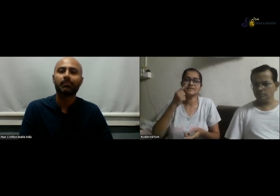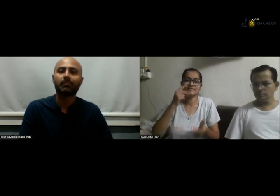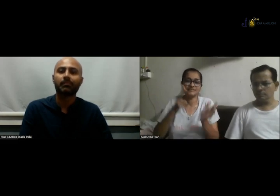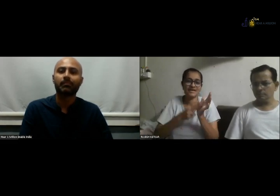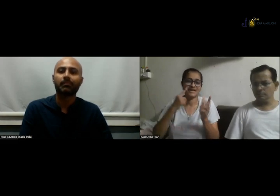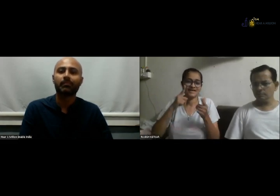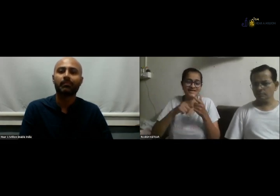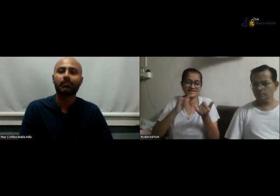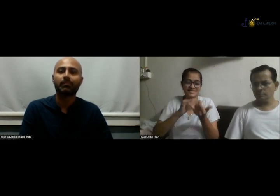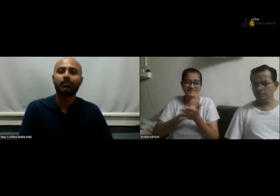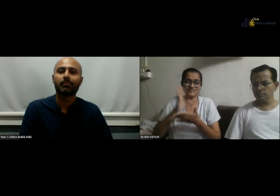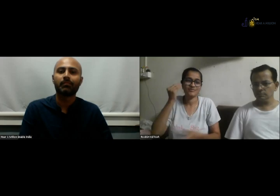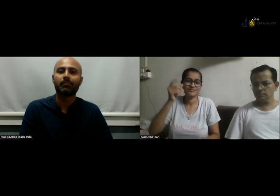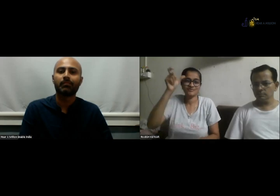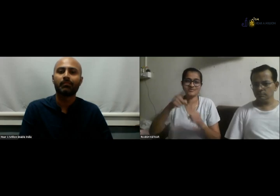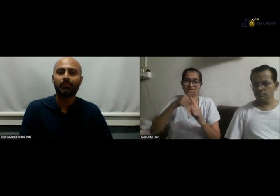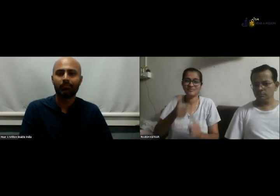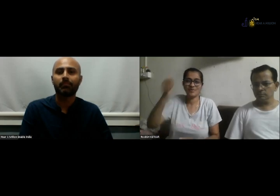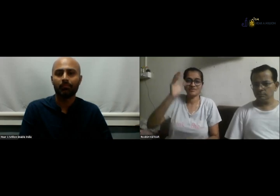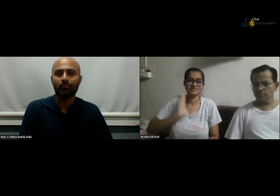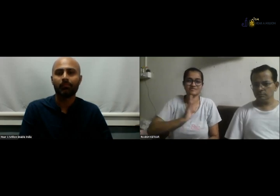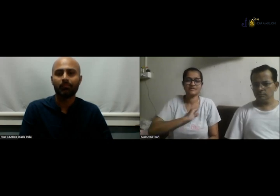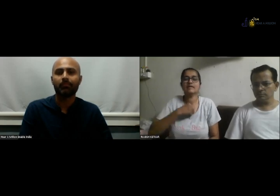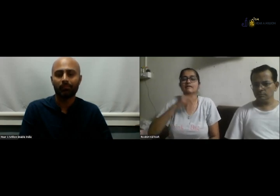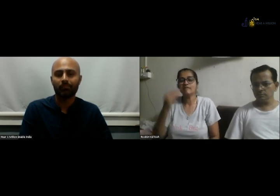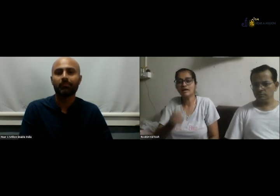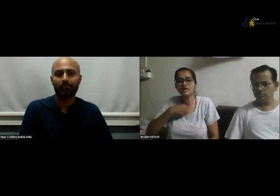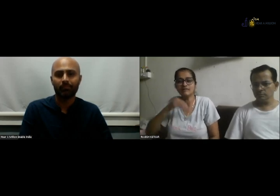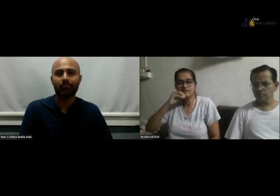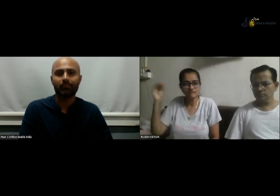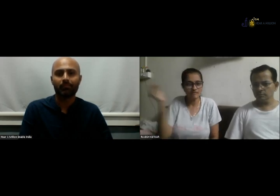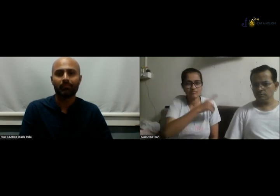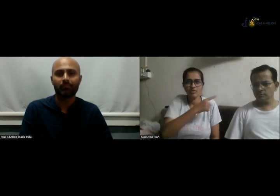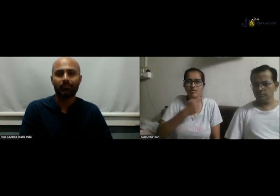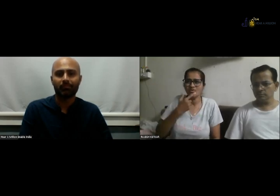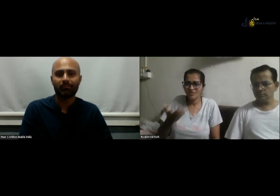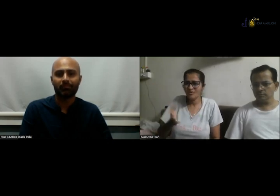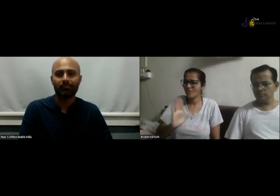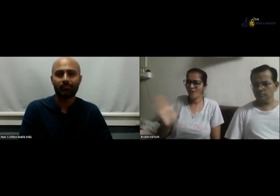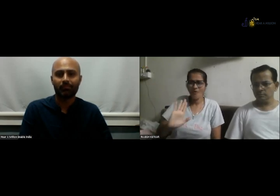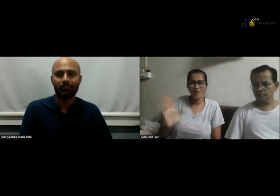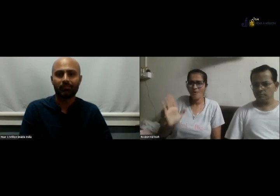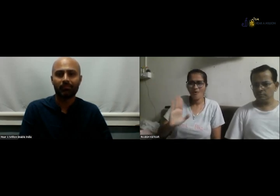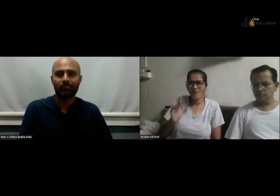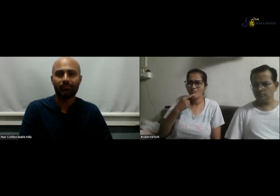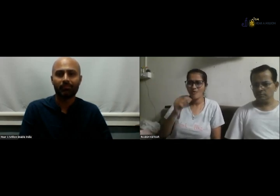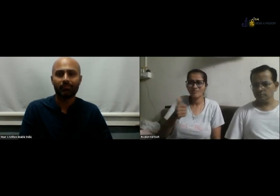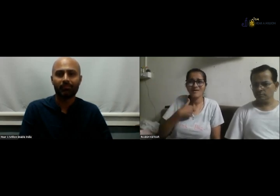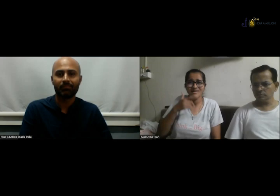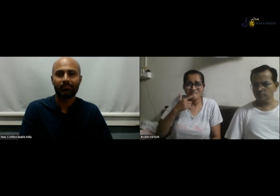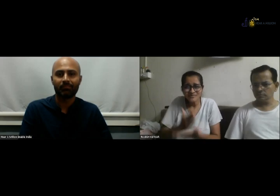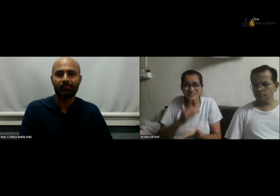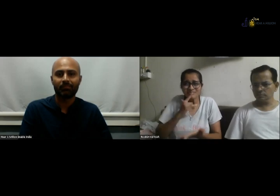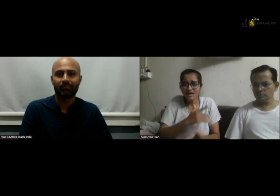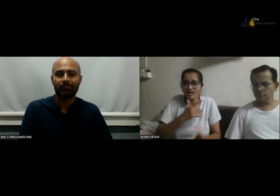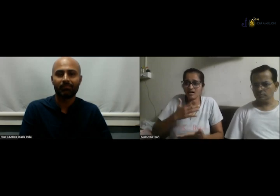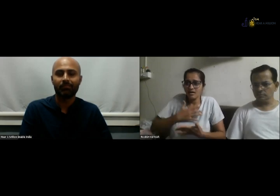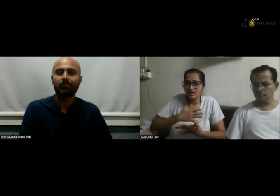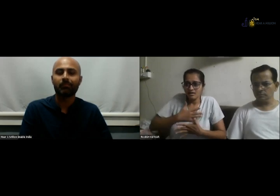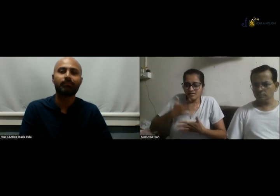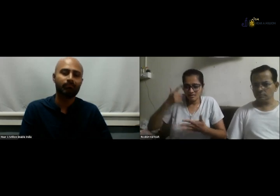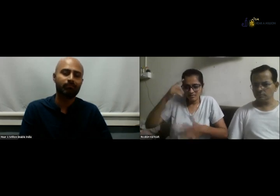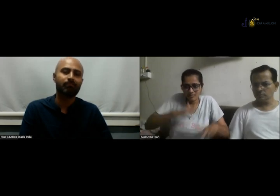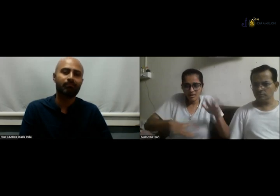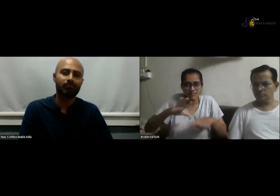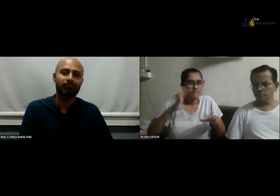health issues. But then again, she's not with us. So I informed my board, the president of our board